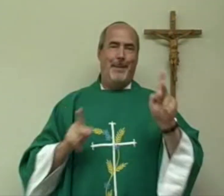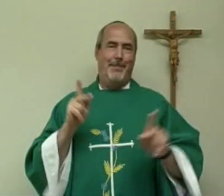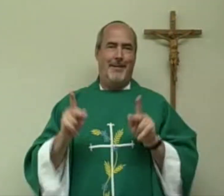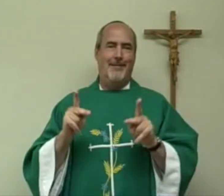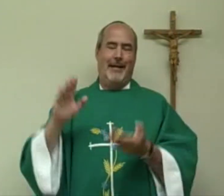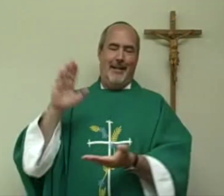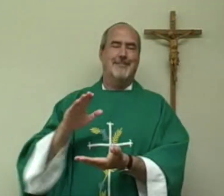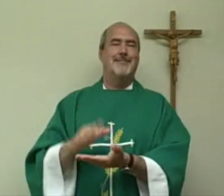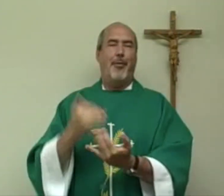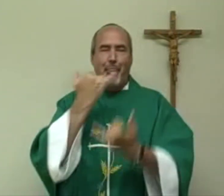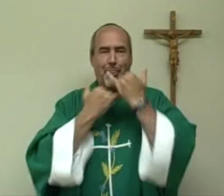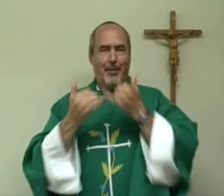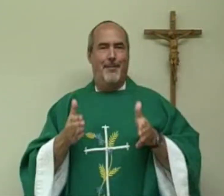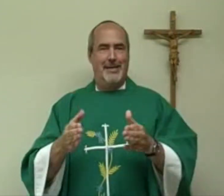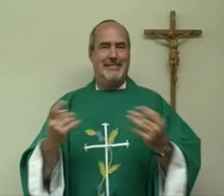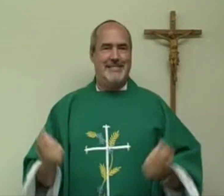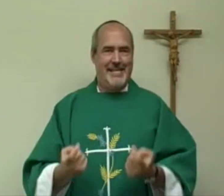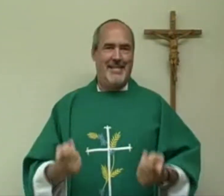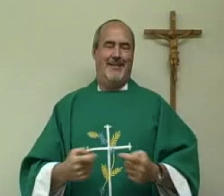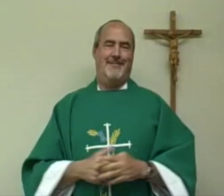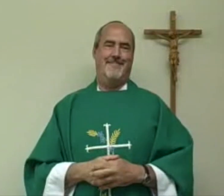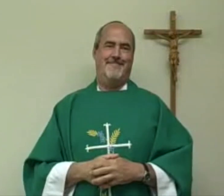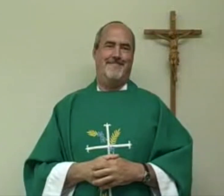together to become better people and